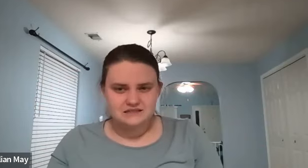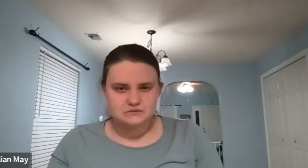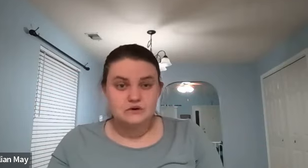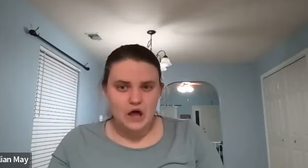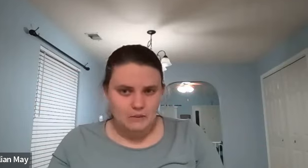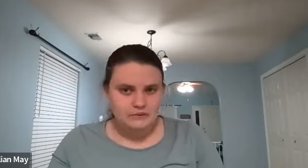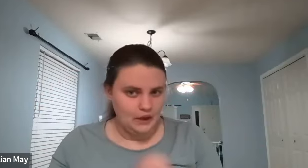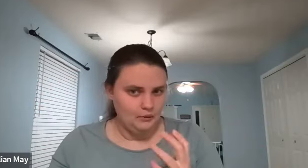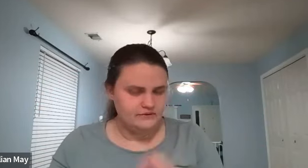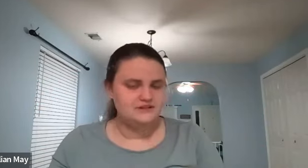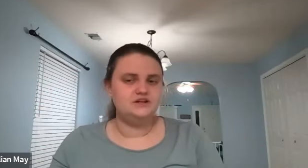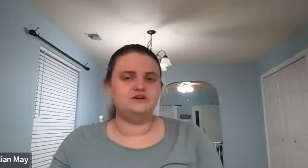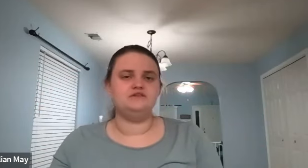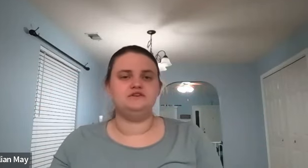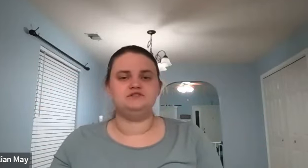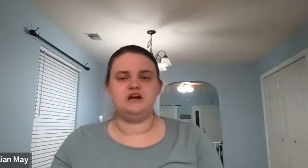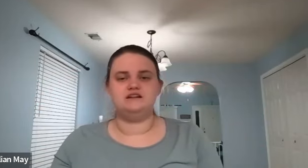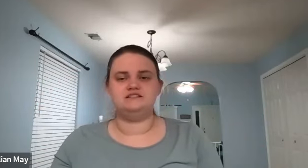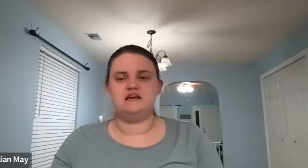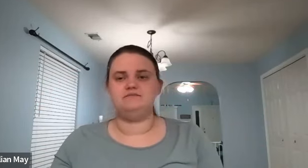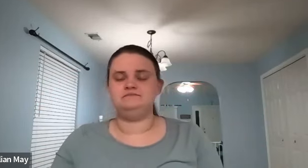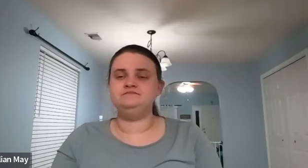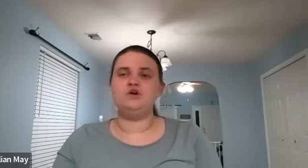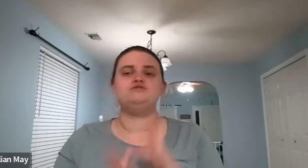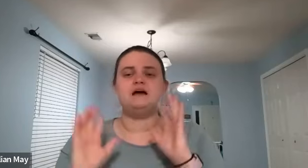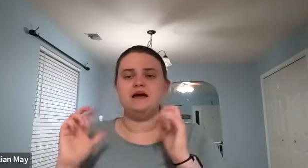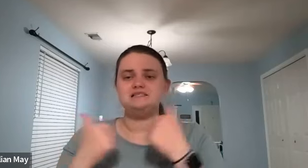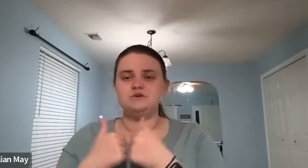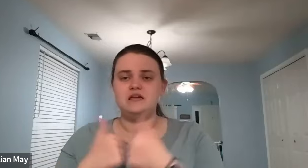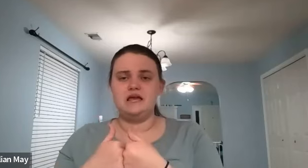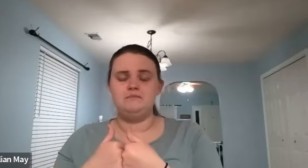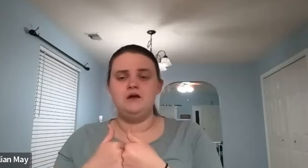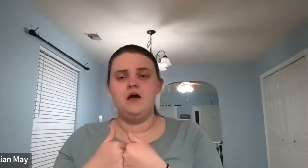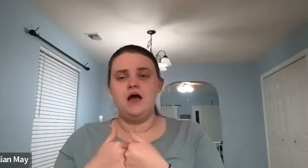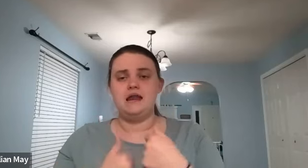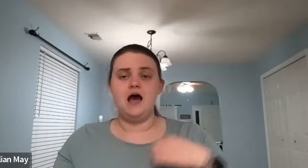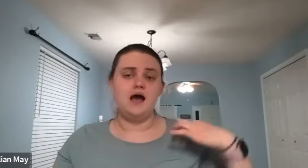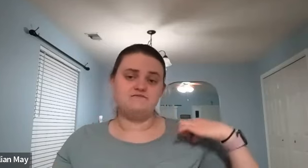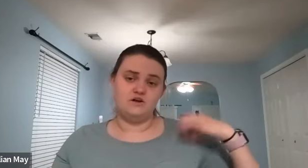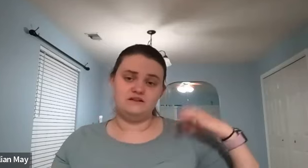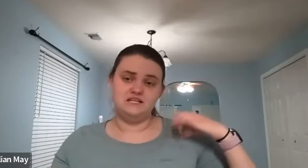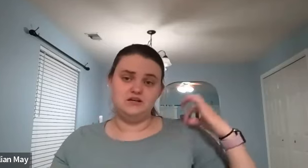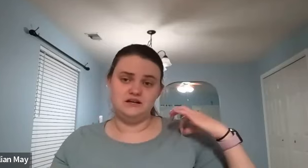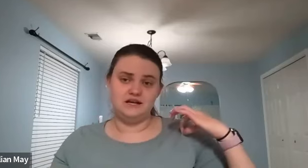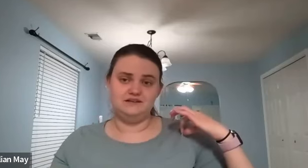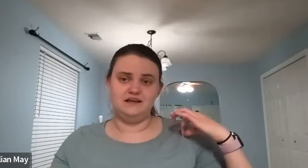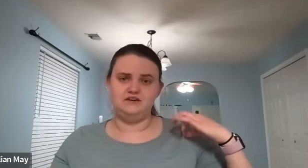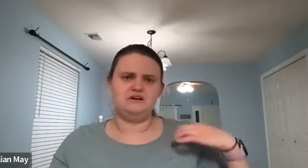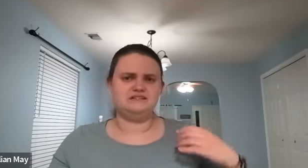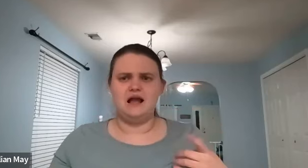Context will help it, if you're trying to say, oh, there's that basketball game and I'm volunteering, like you're not saying, oh, I